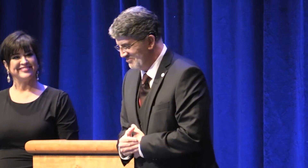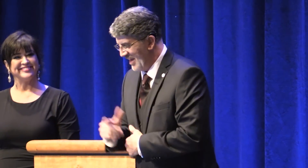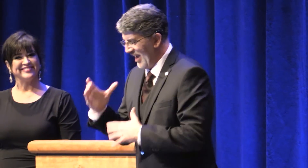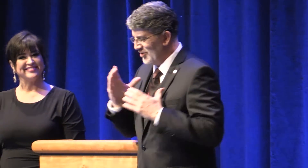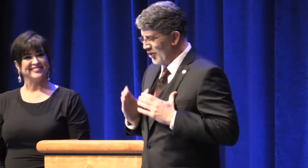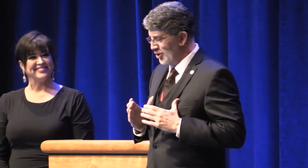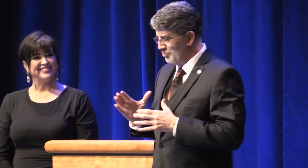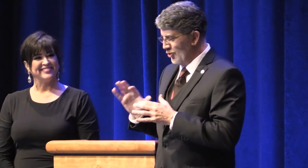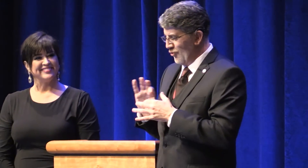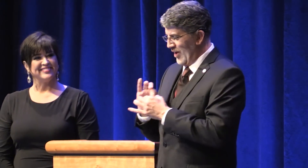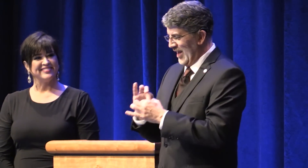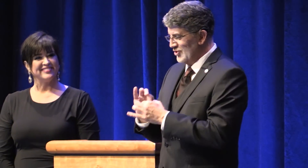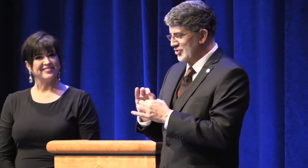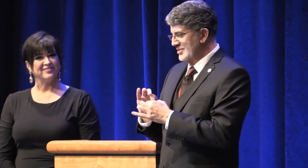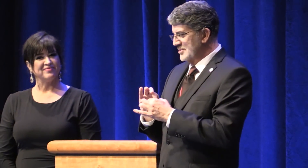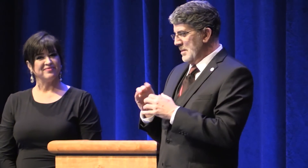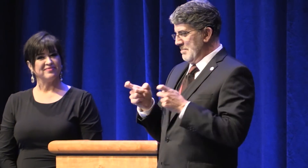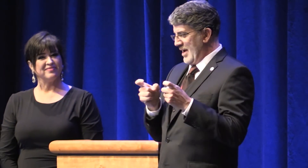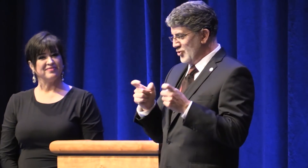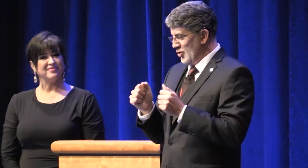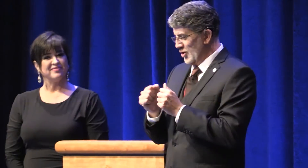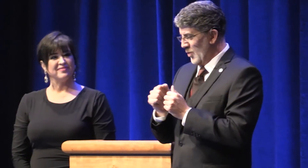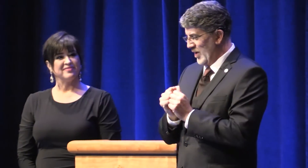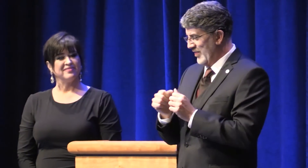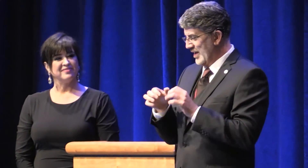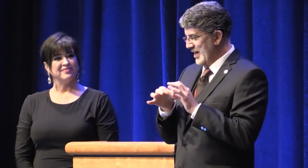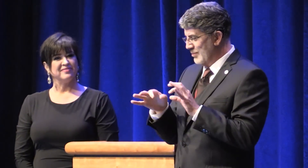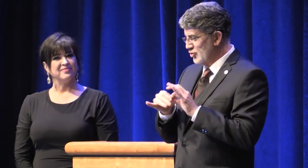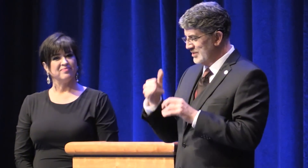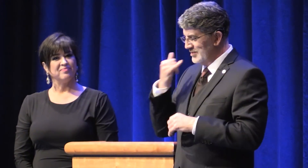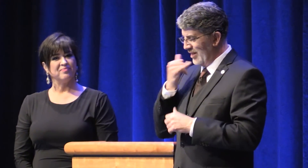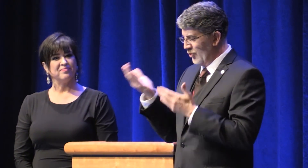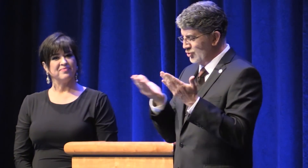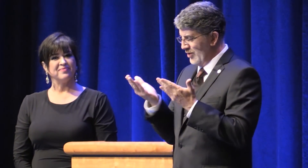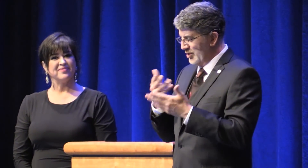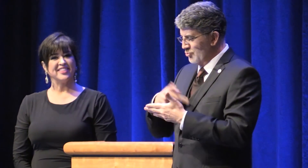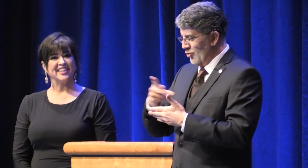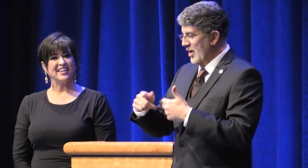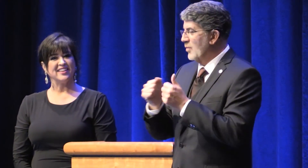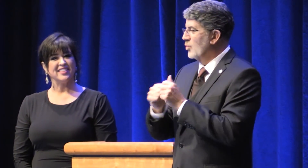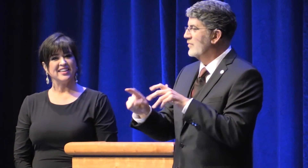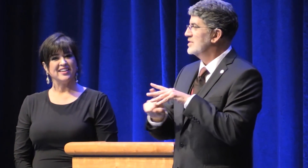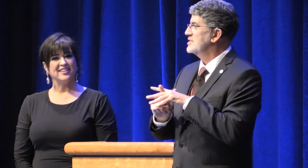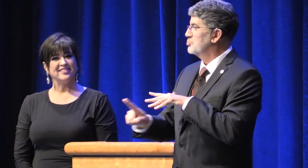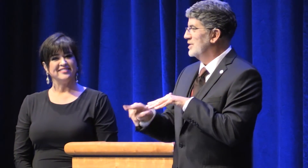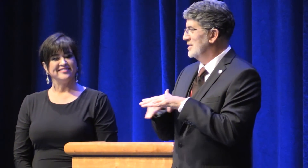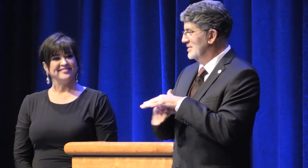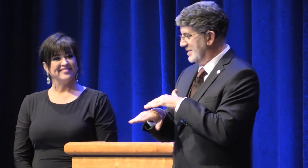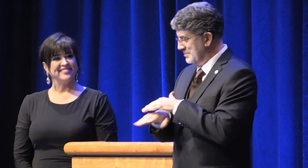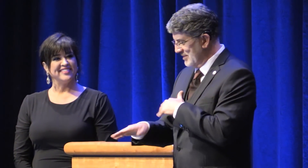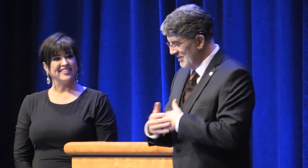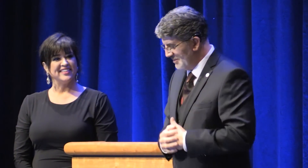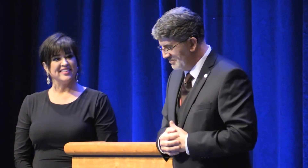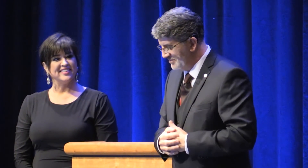since 2015, previously the Consumer Relations Manager with Caption Telephone Service with